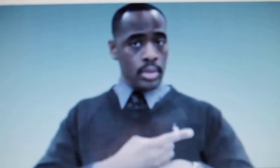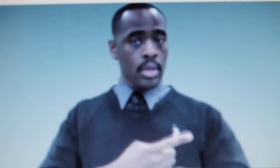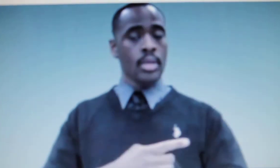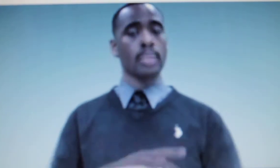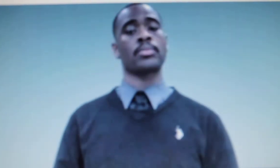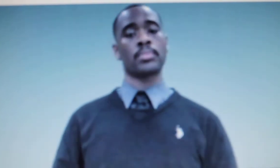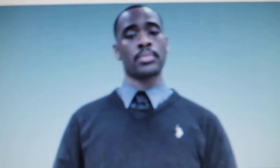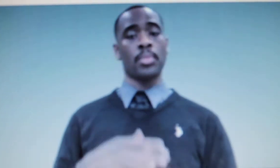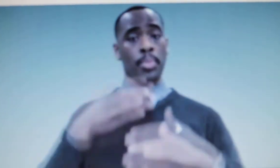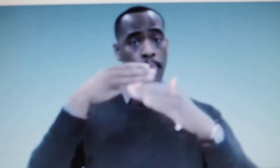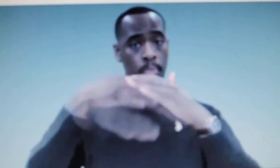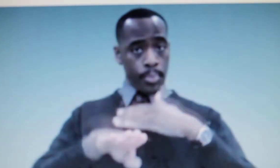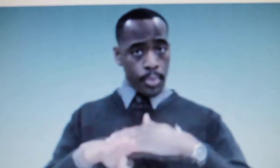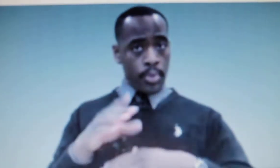ways.